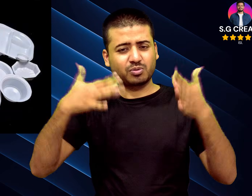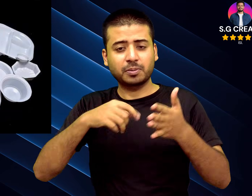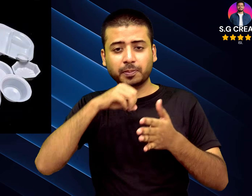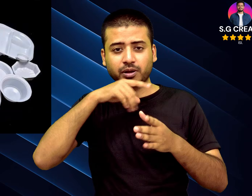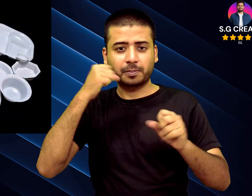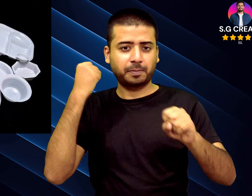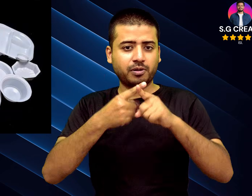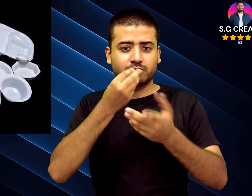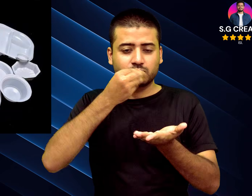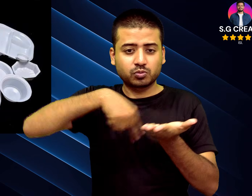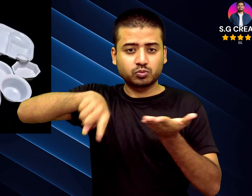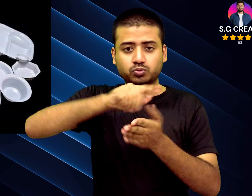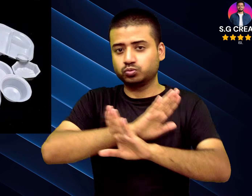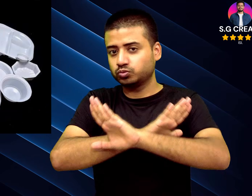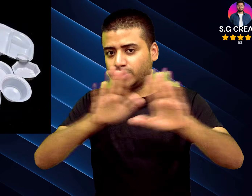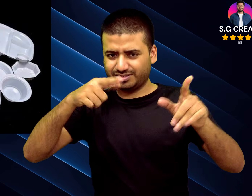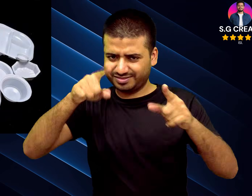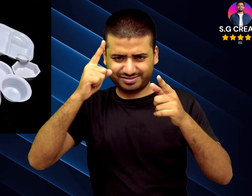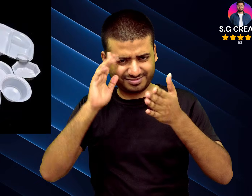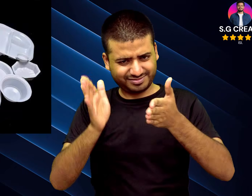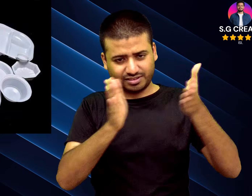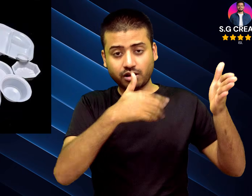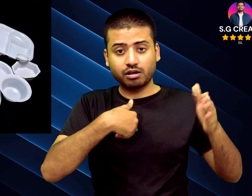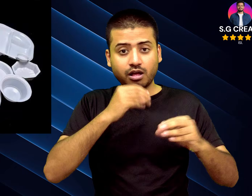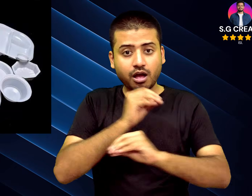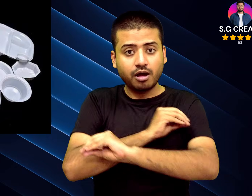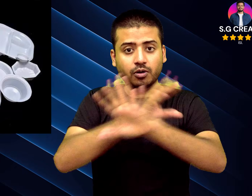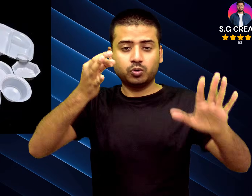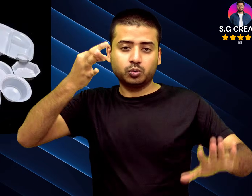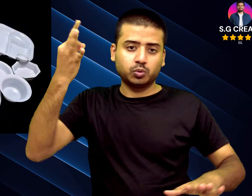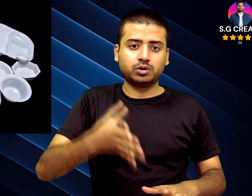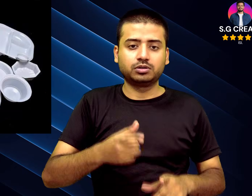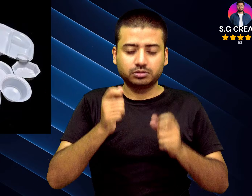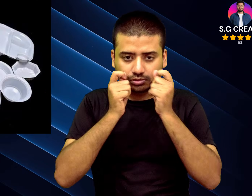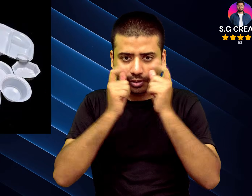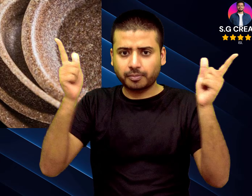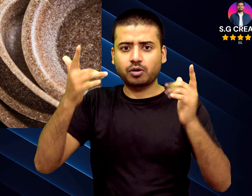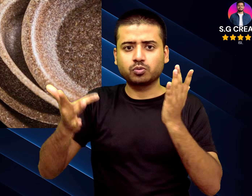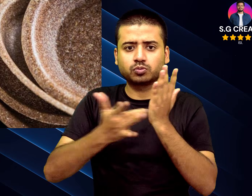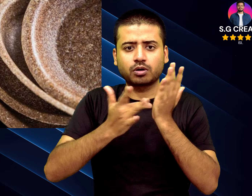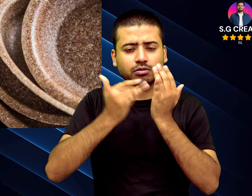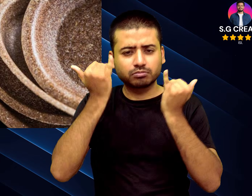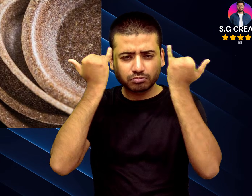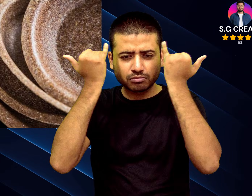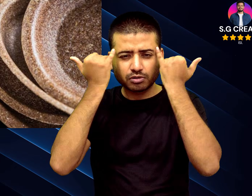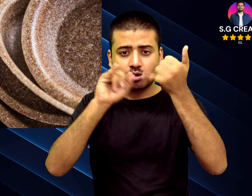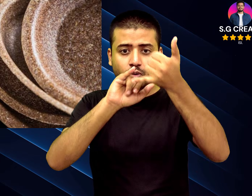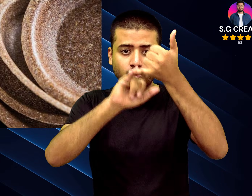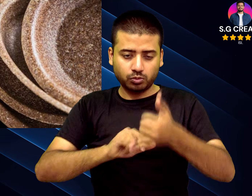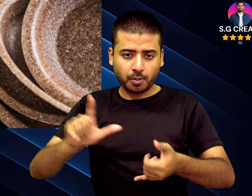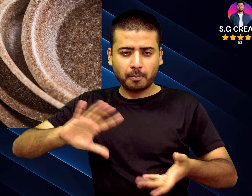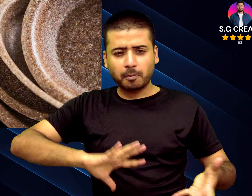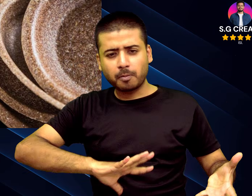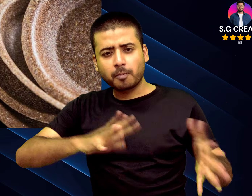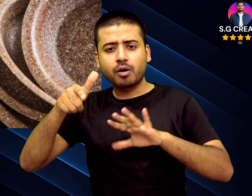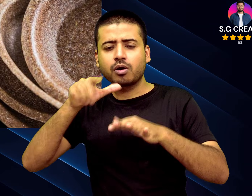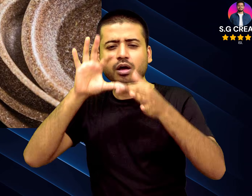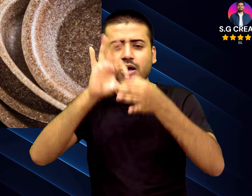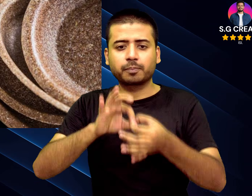was either burned, contributing to severe air pollution and greenhouse gas emissions, or left to rot in landfills.